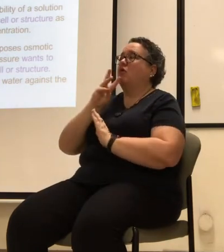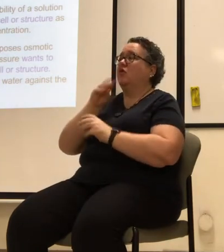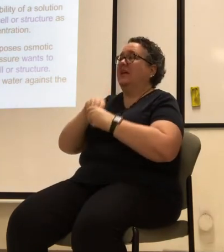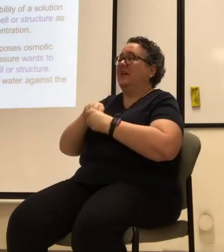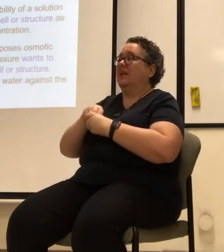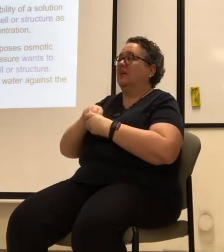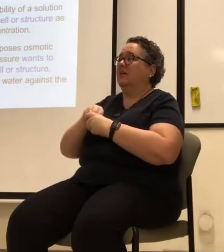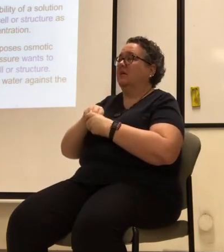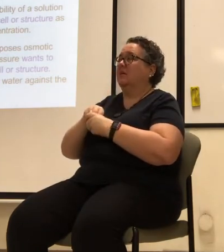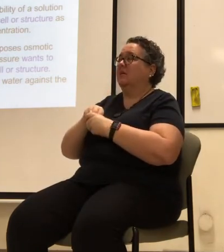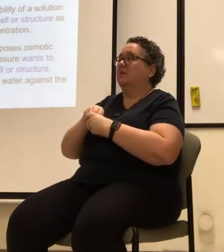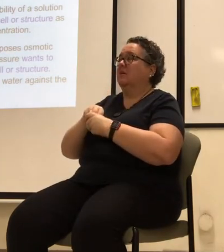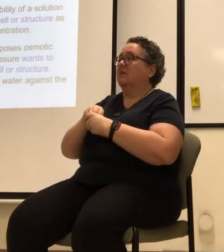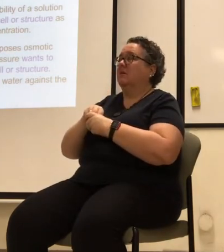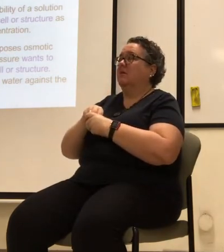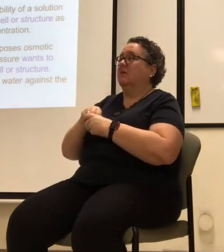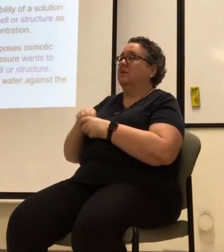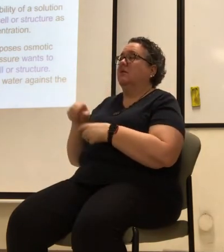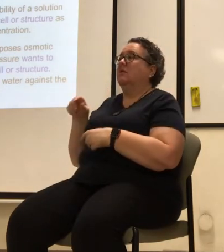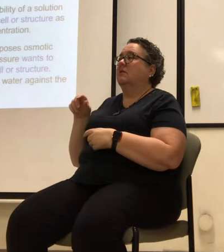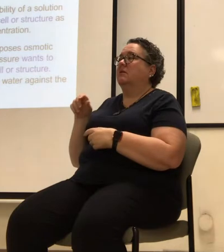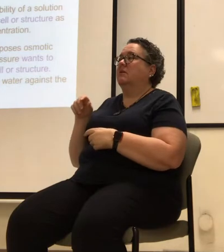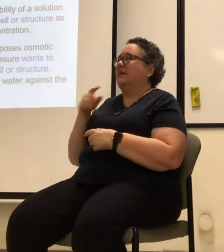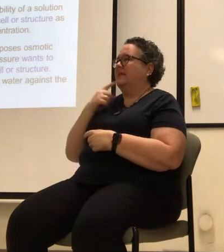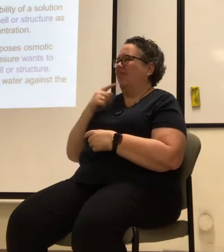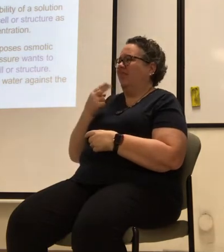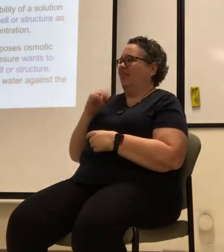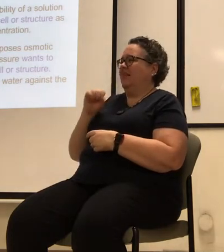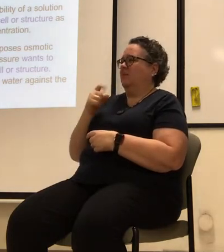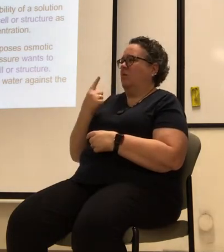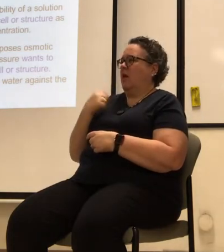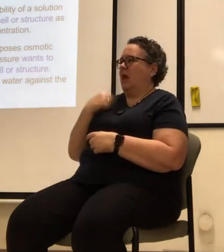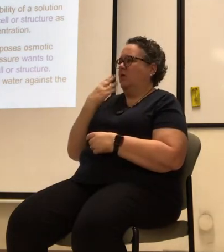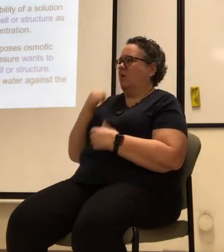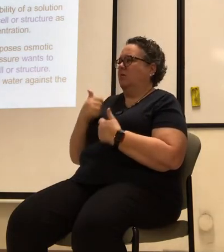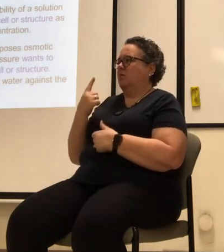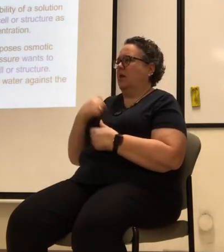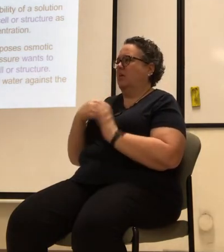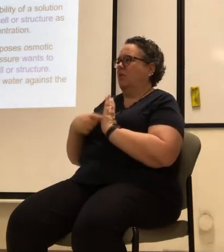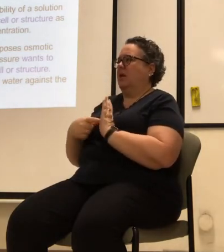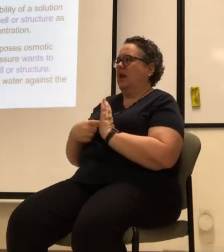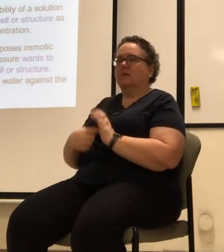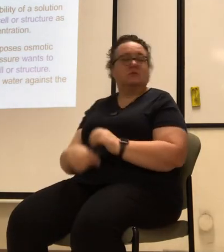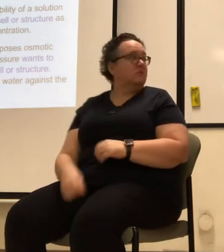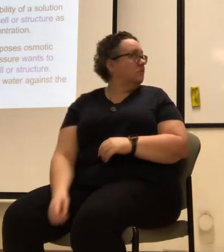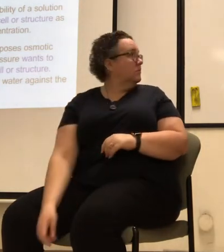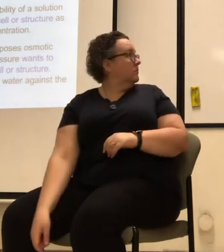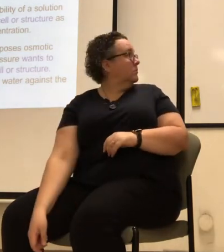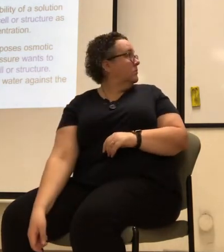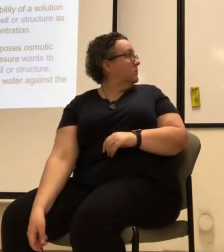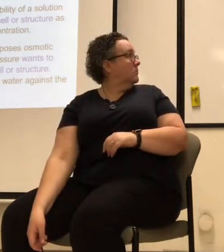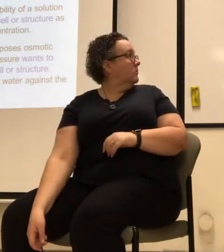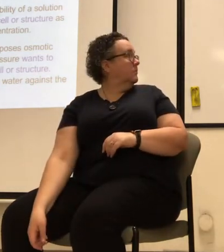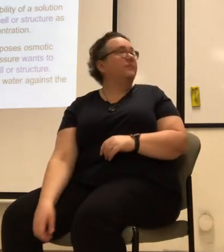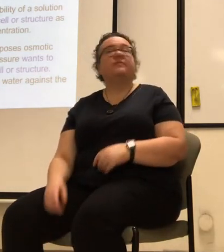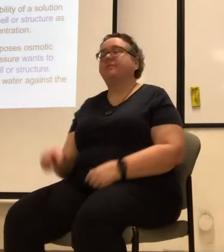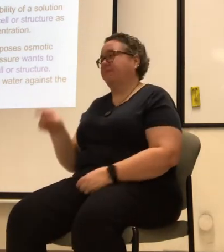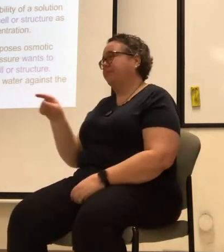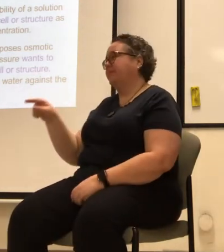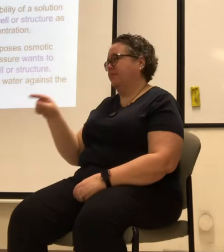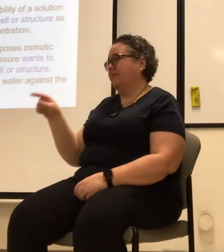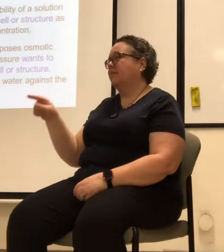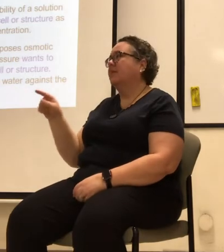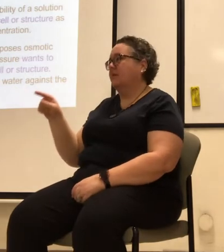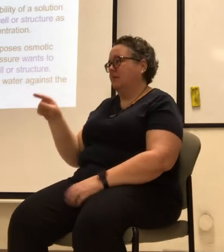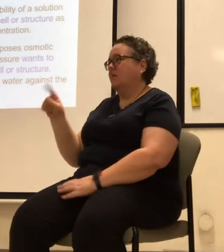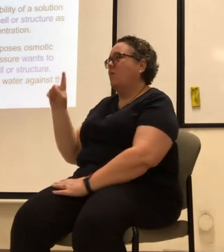This one, okay? So think of it that way, is the ability to draw water into, this one wins, has the highest osmotic